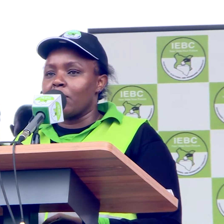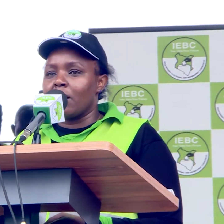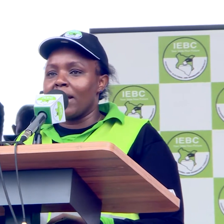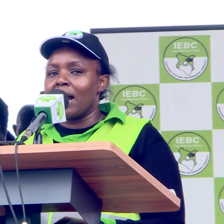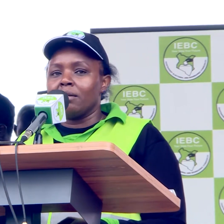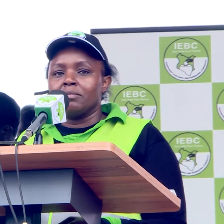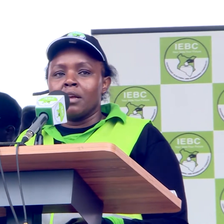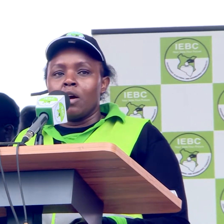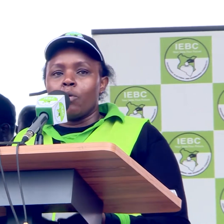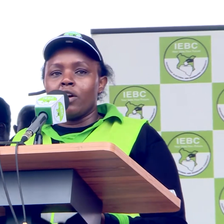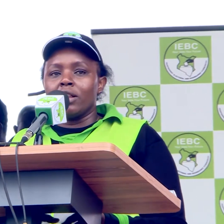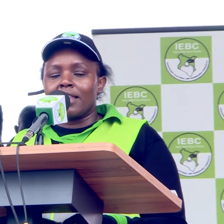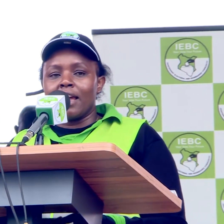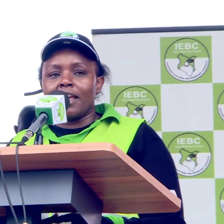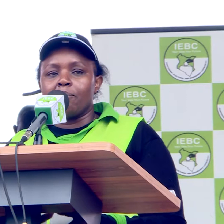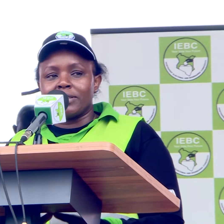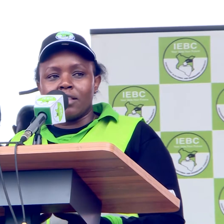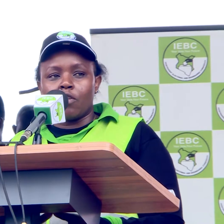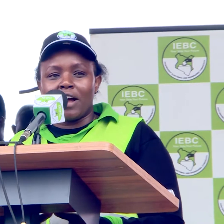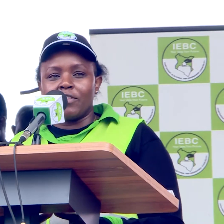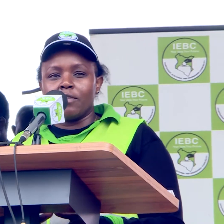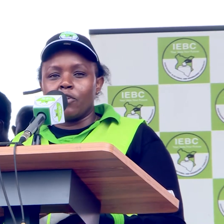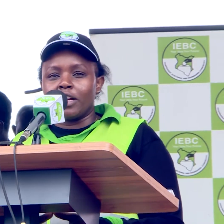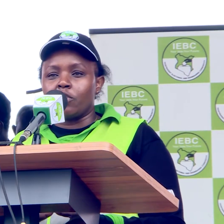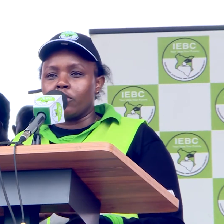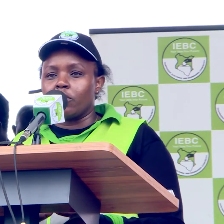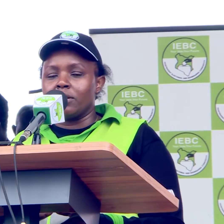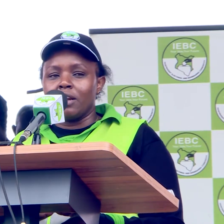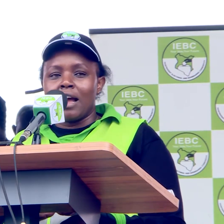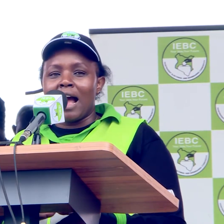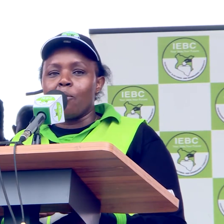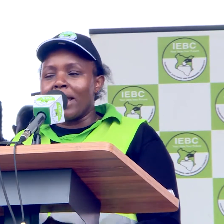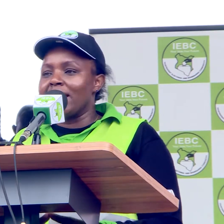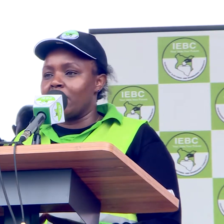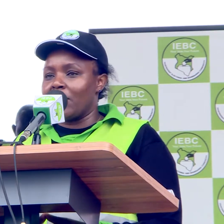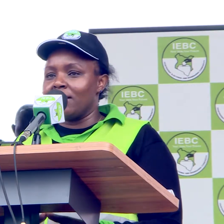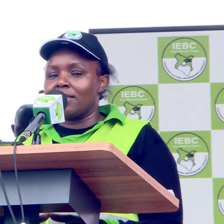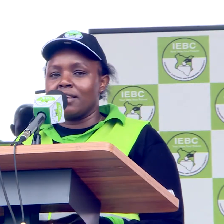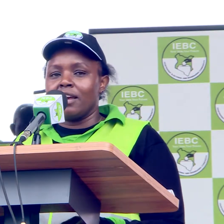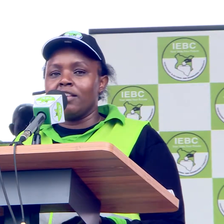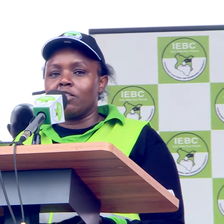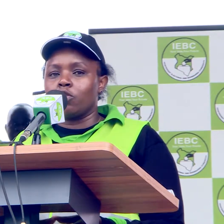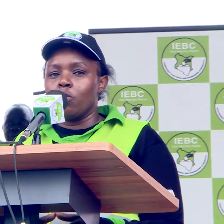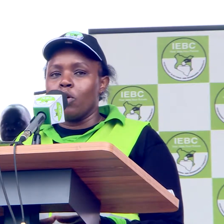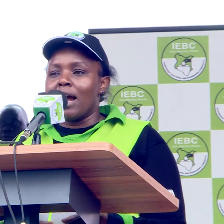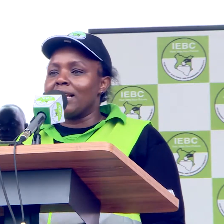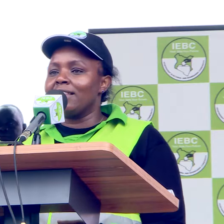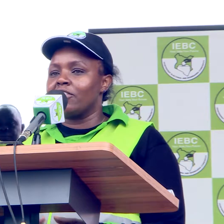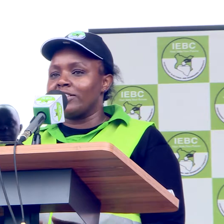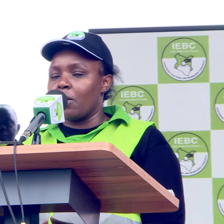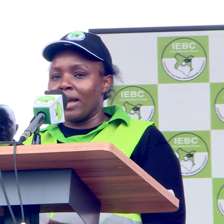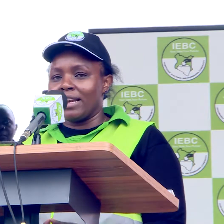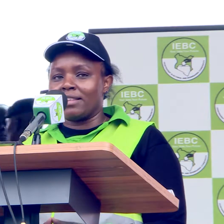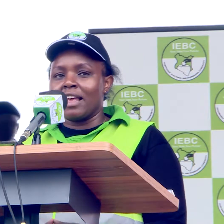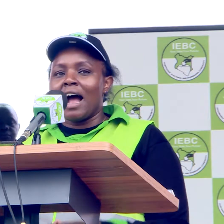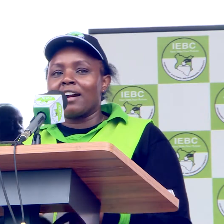and as we are aware, we all say the importance of having voter education way in advance is to at least